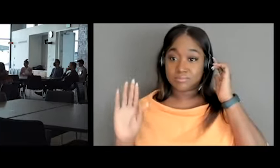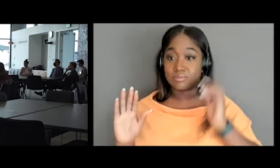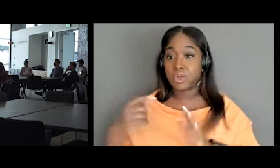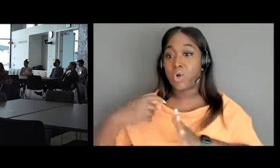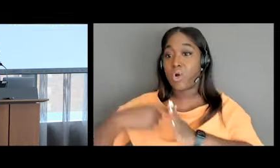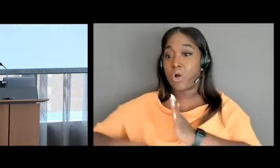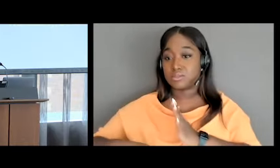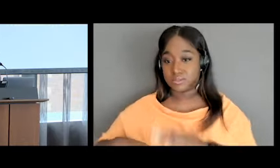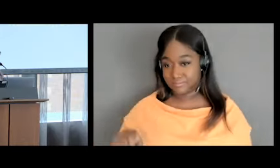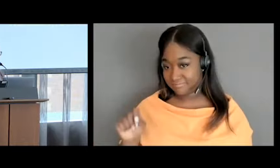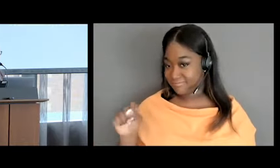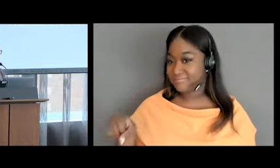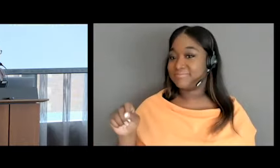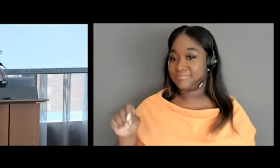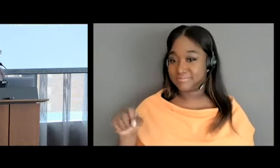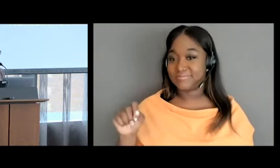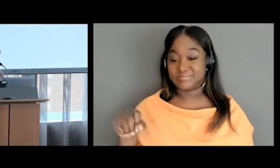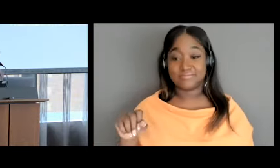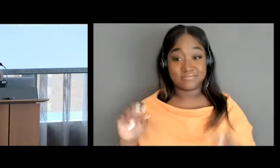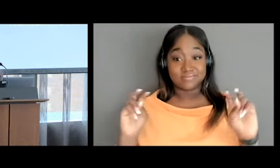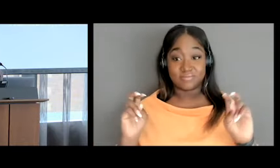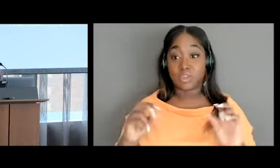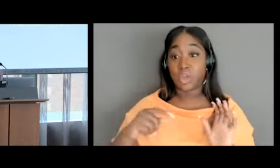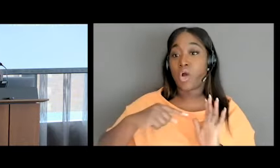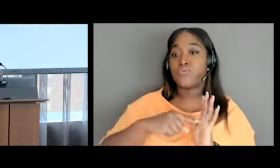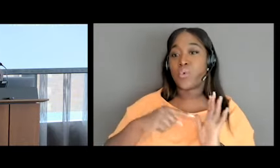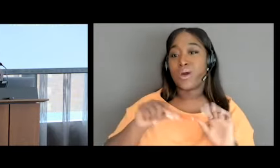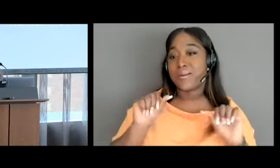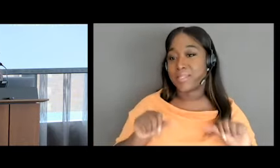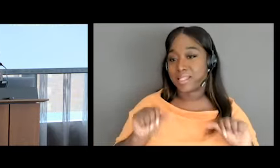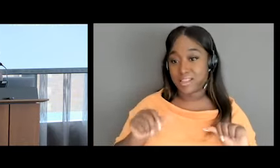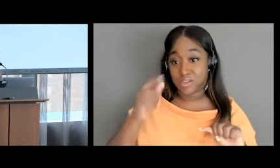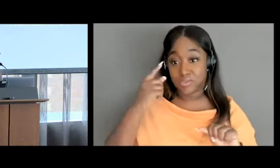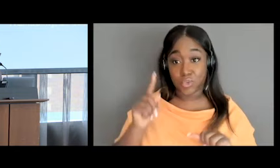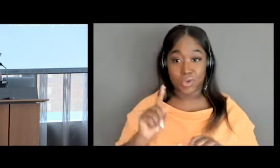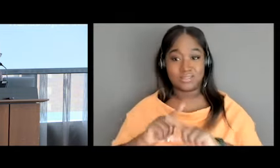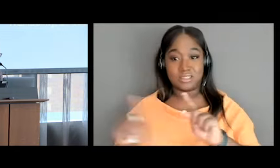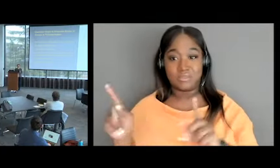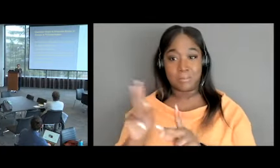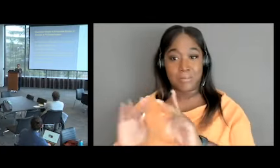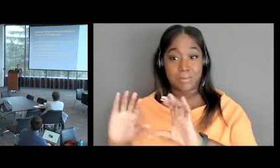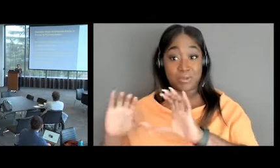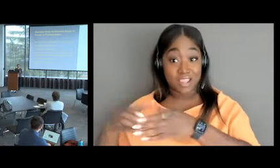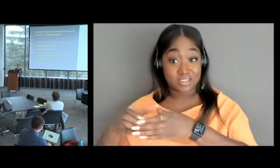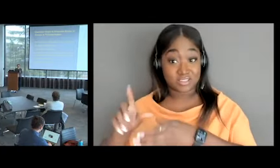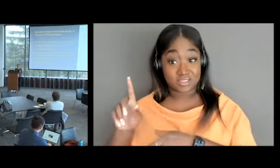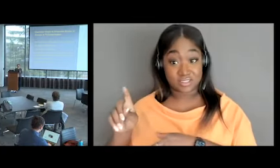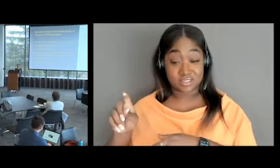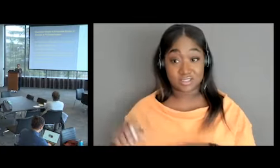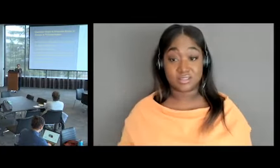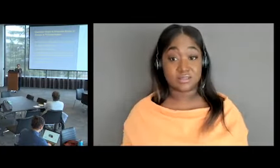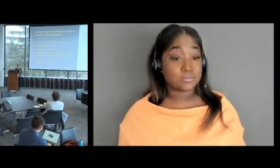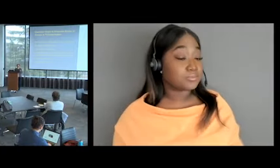So affordability for different populations, or? Affordability for the mode of